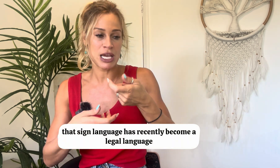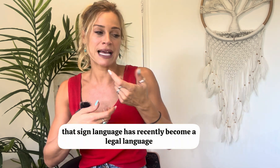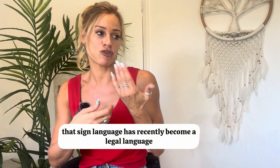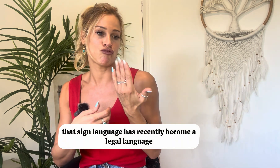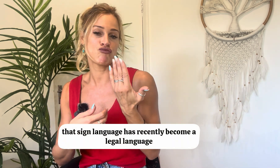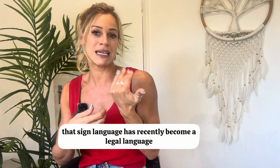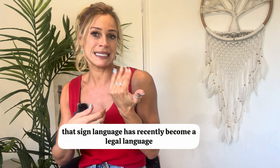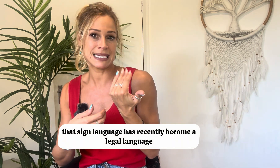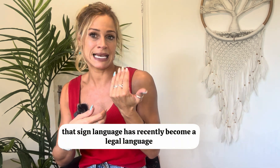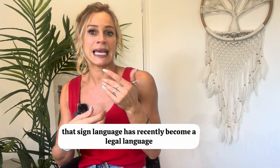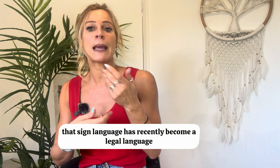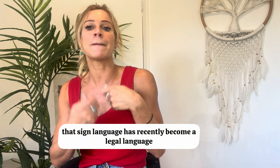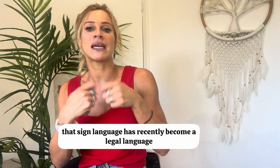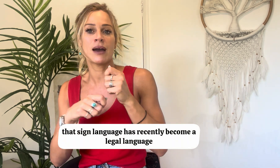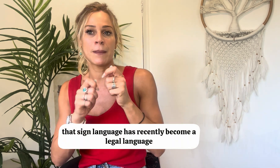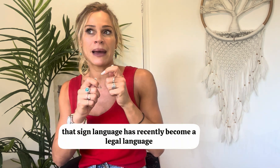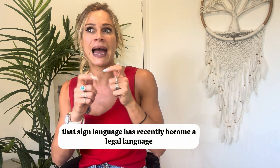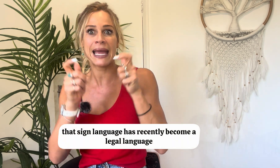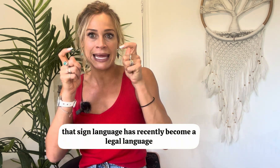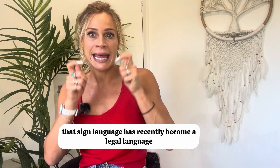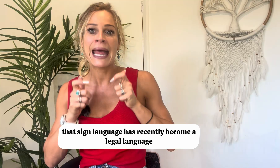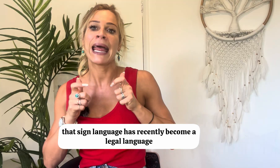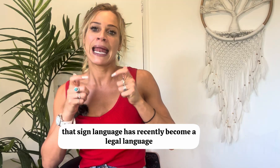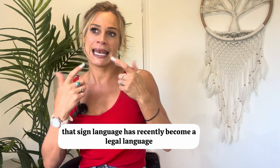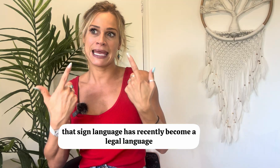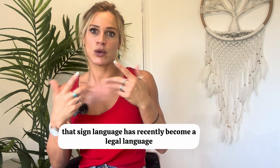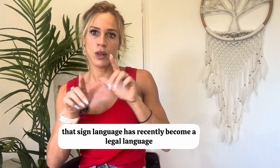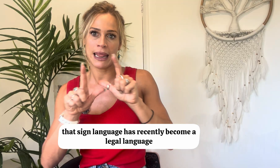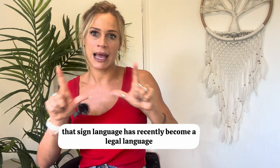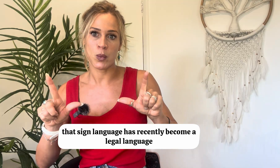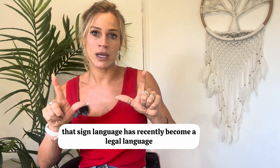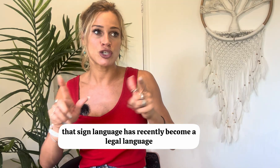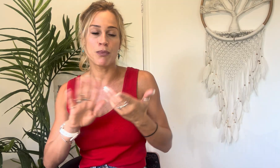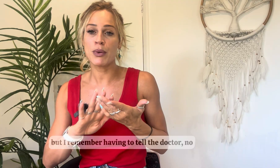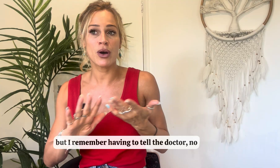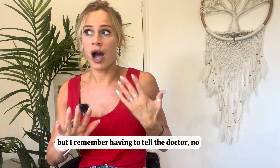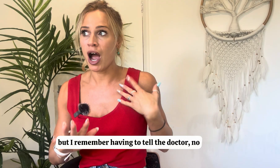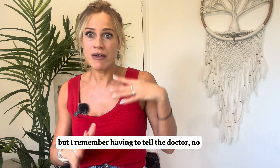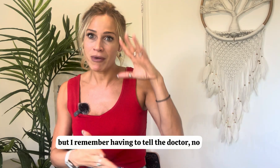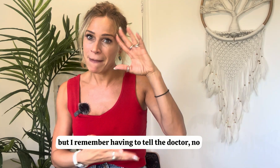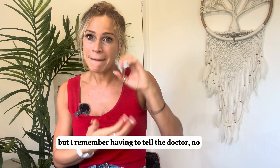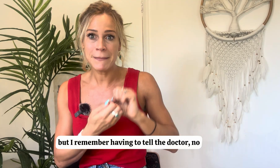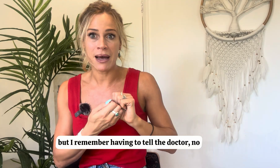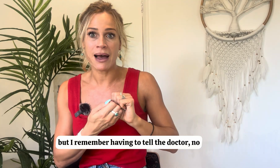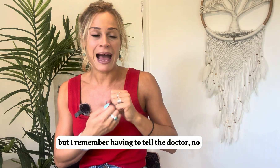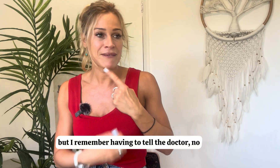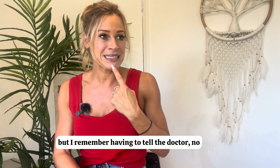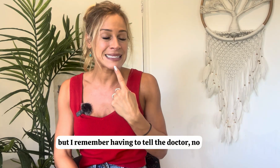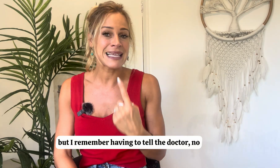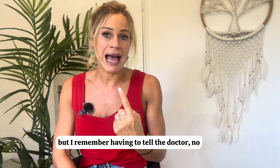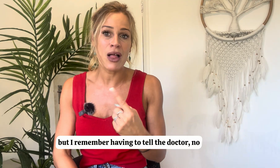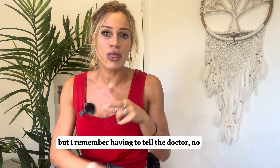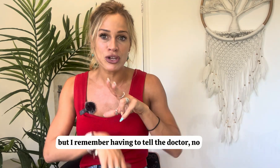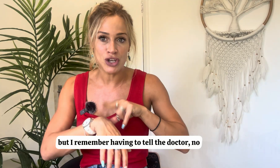has recently become a legal language, but I remember having to tell the